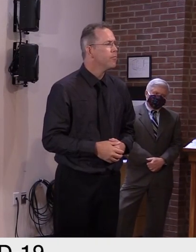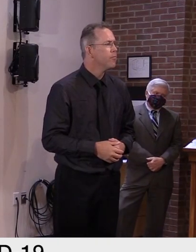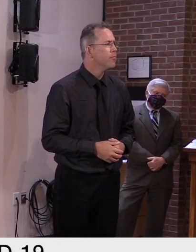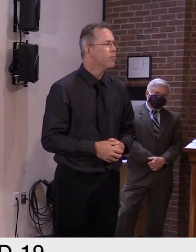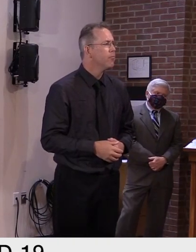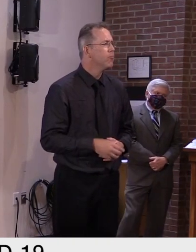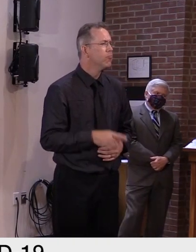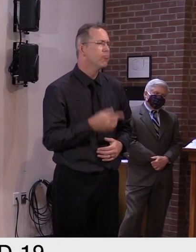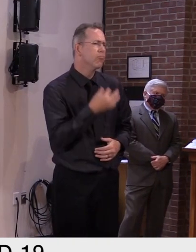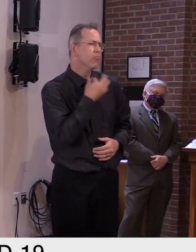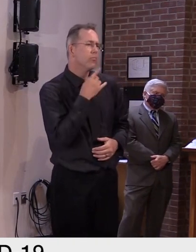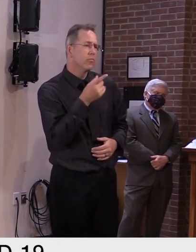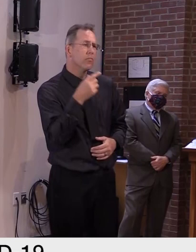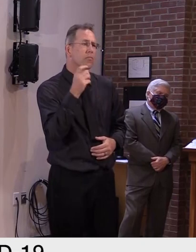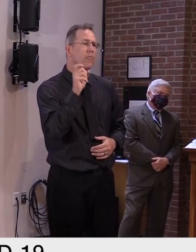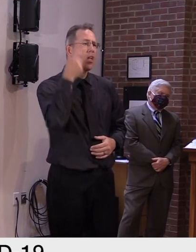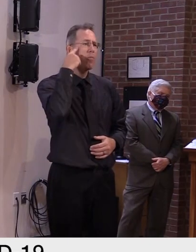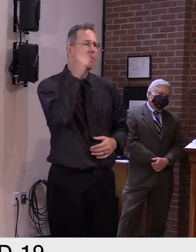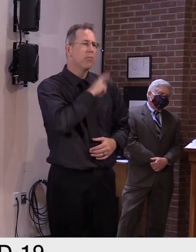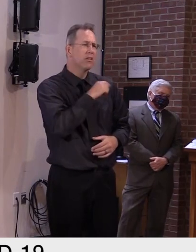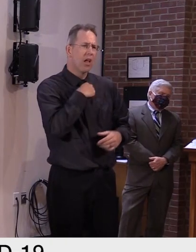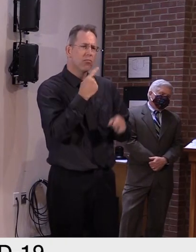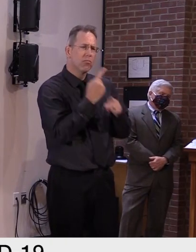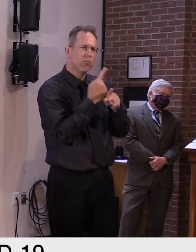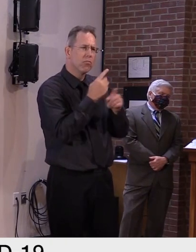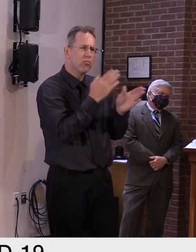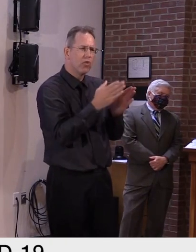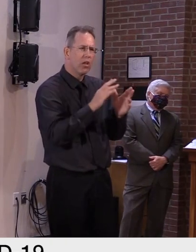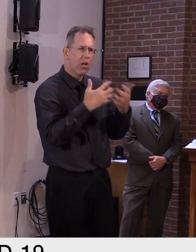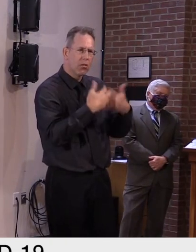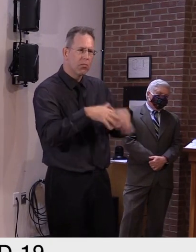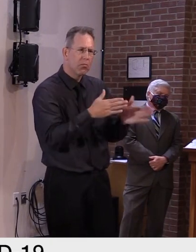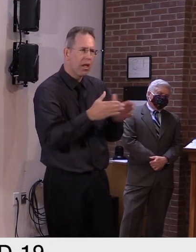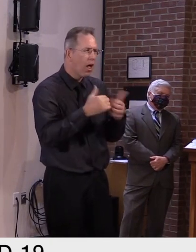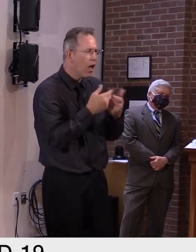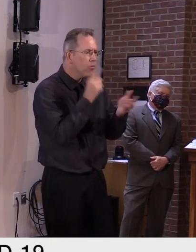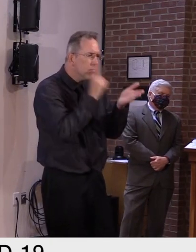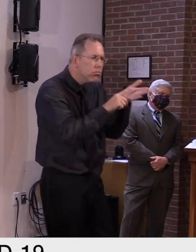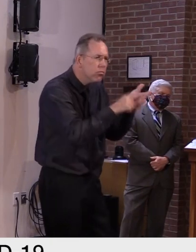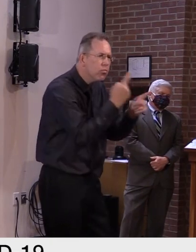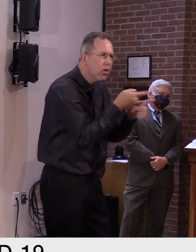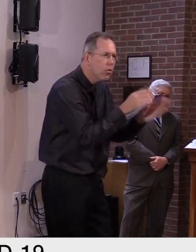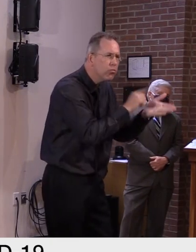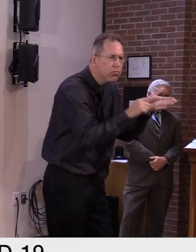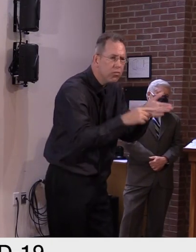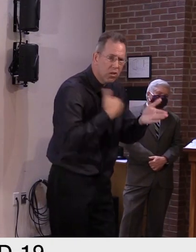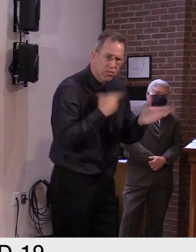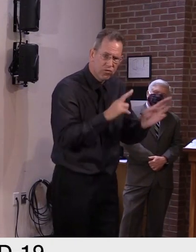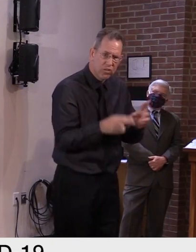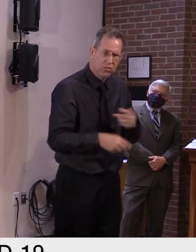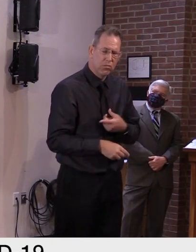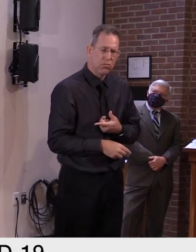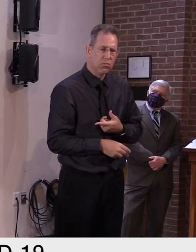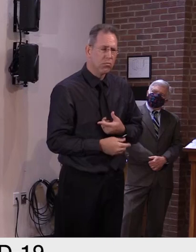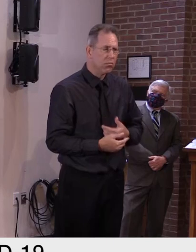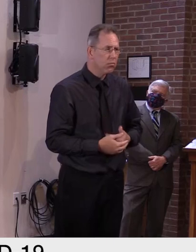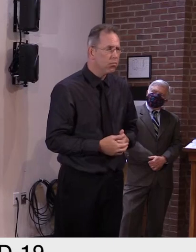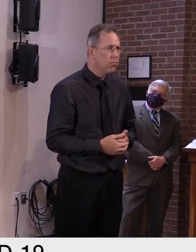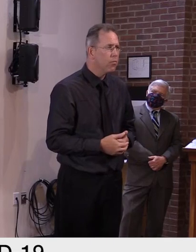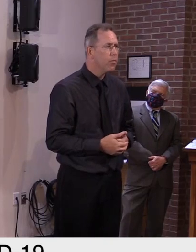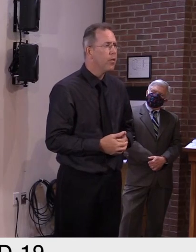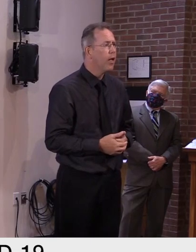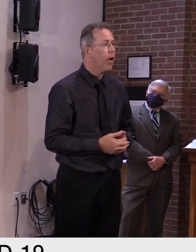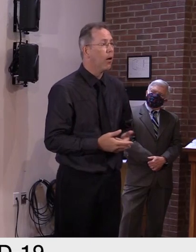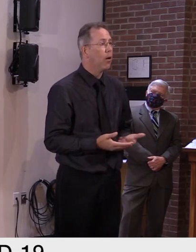everyone engaged is more beneficial. And I don't know what resources the Capitol Police have available to